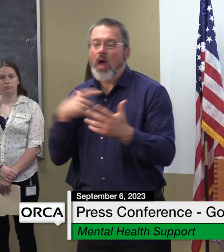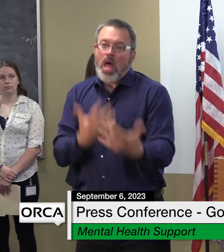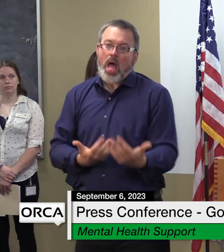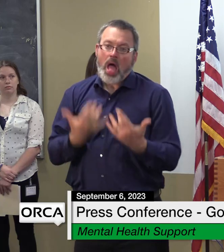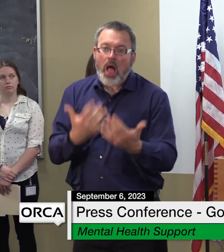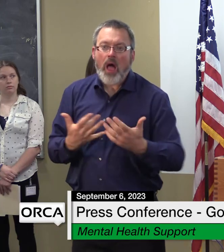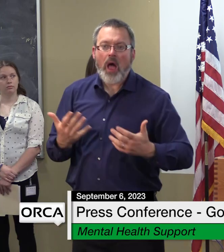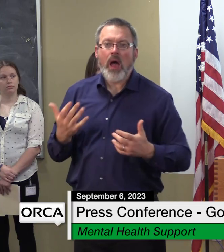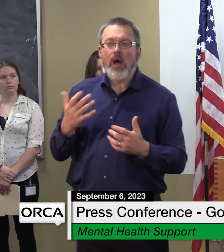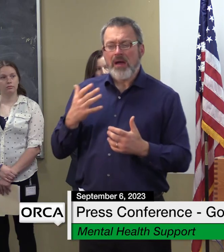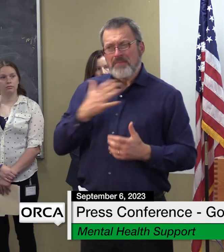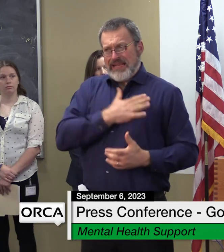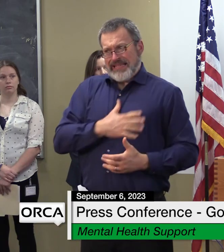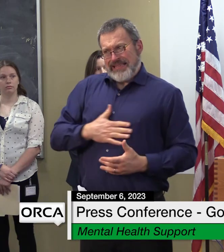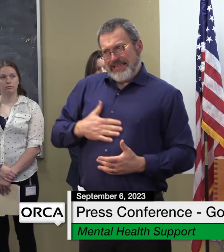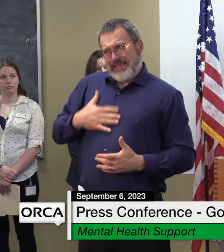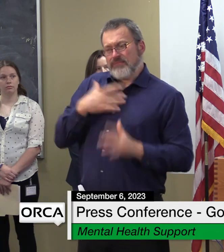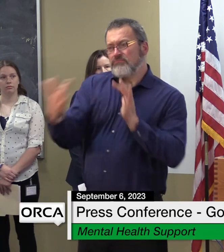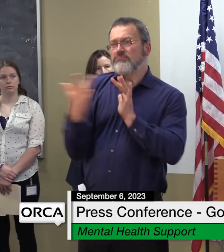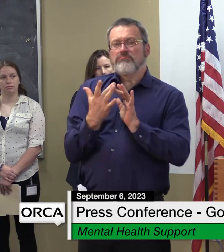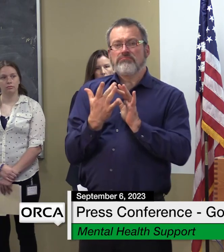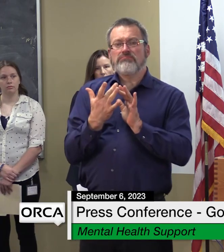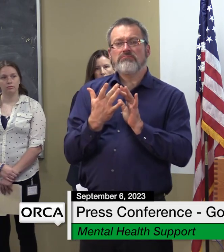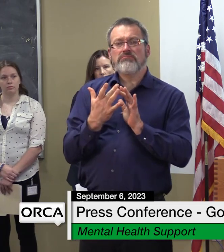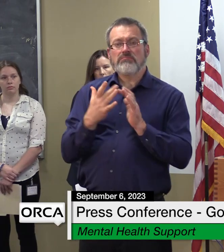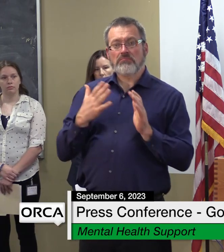Call my office at